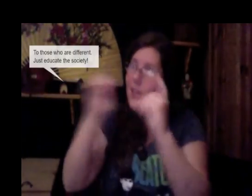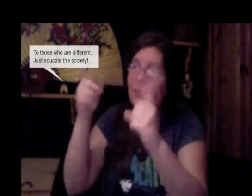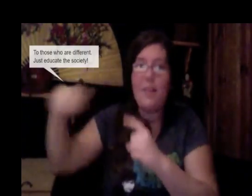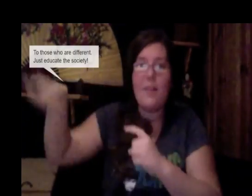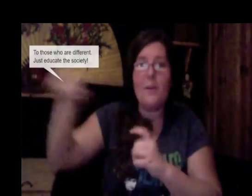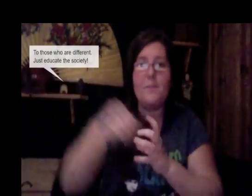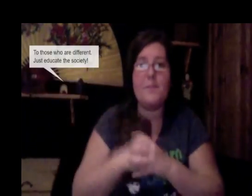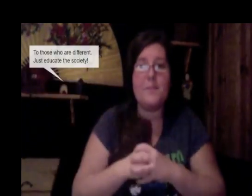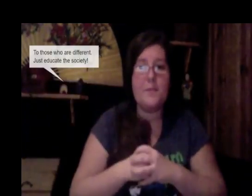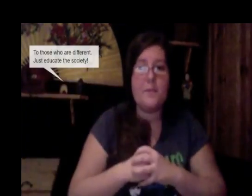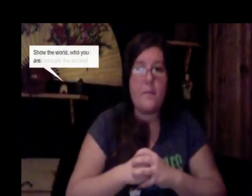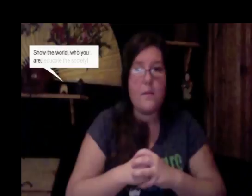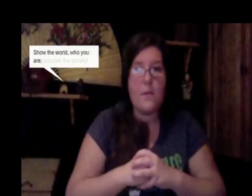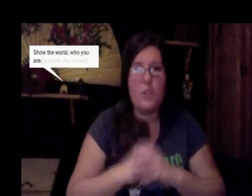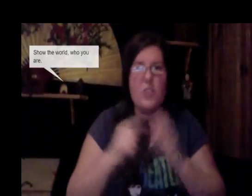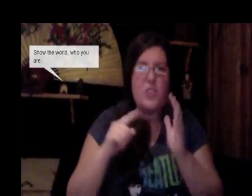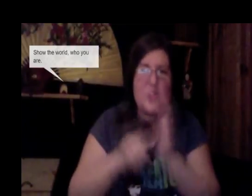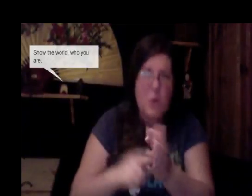Thank you.